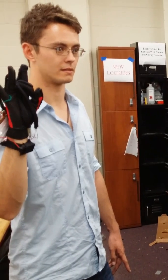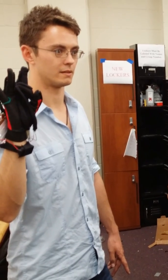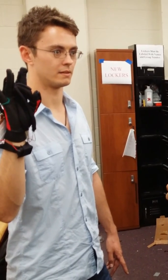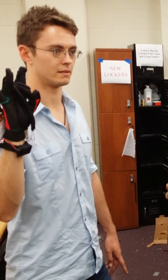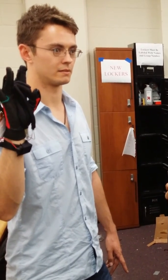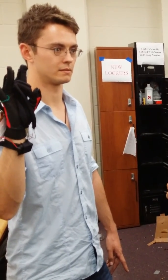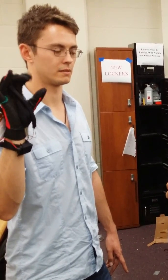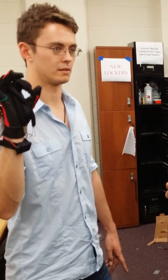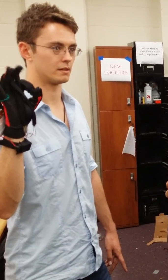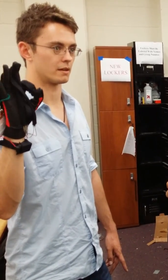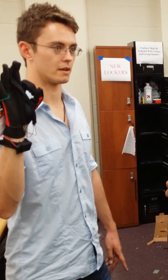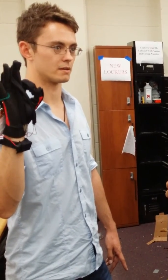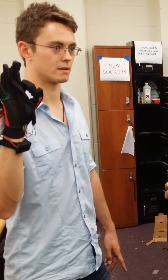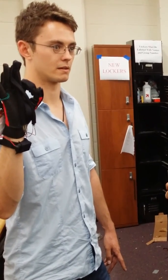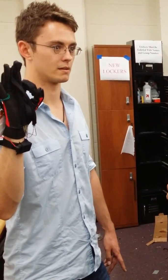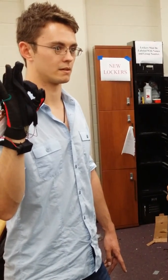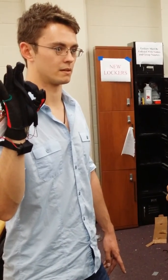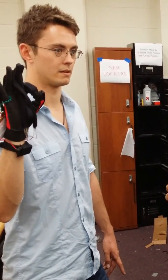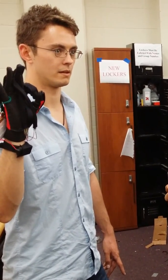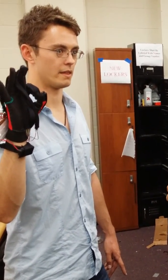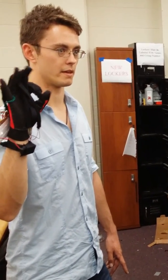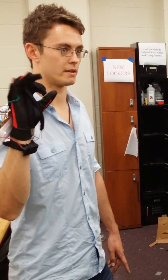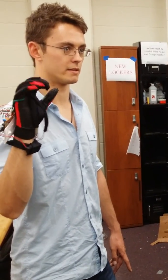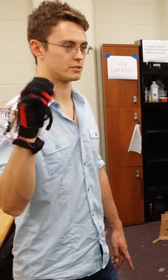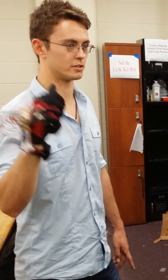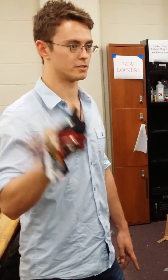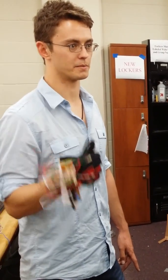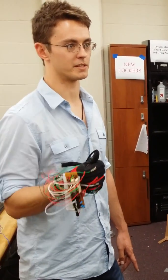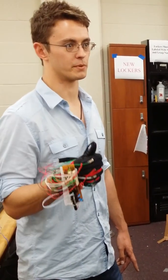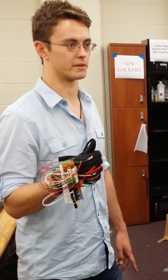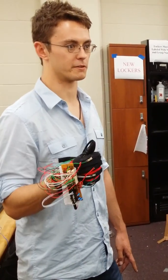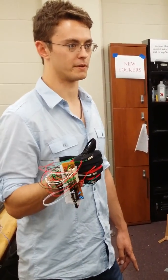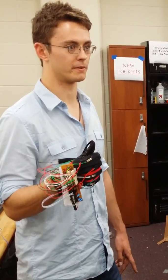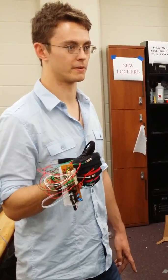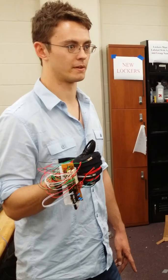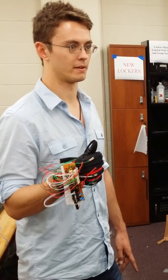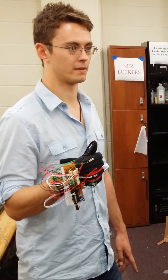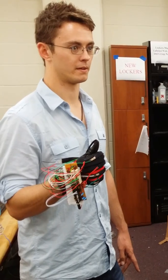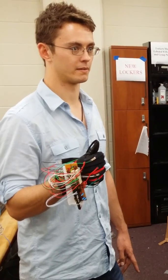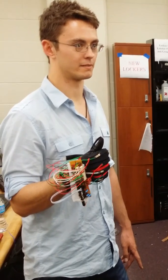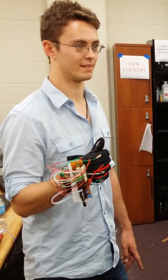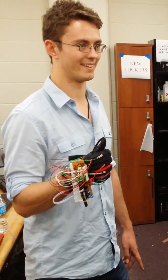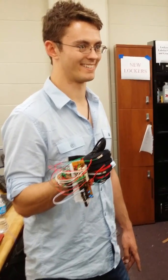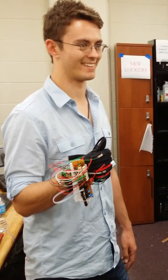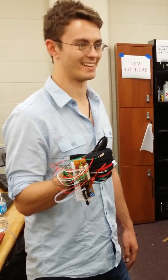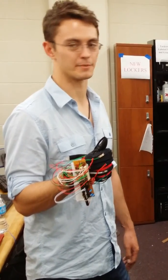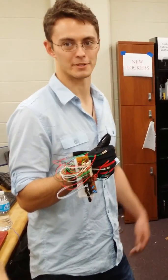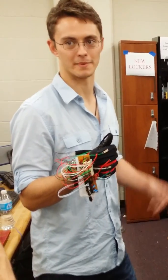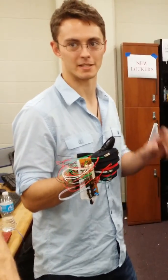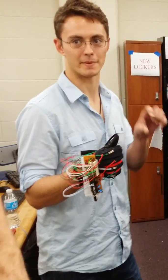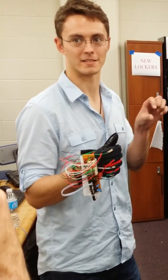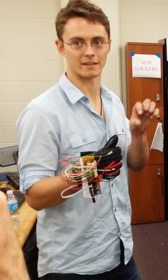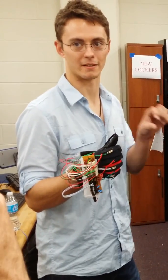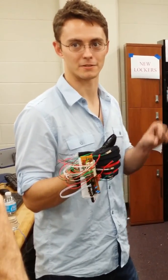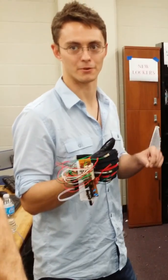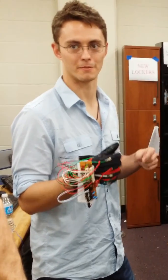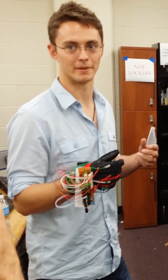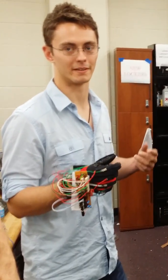works. Nine works. And then this should display as one on your phone. Yeah. Which is that? It's supposed to be a space, like an underscore, but